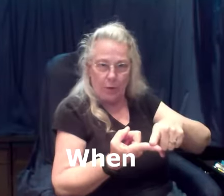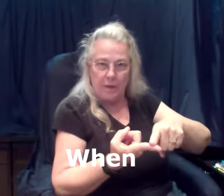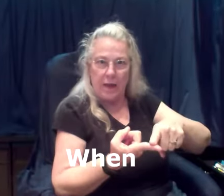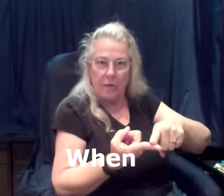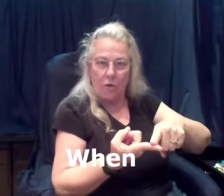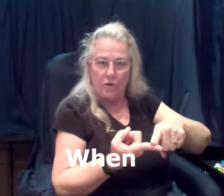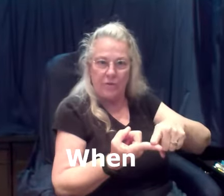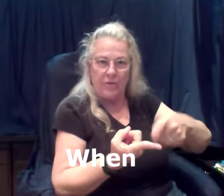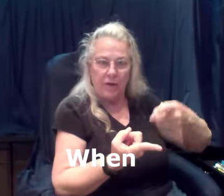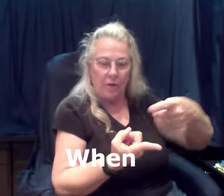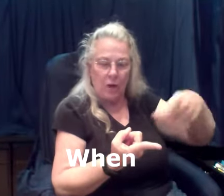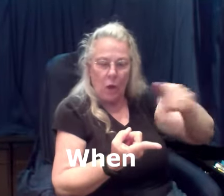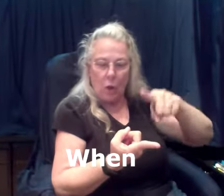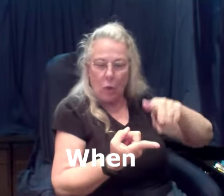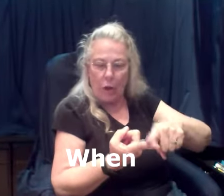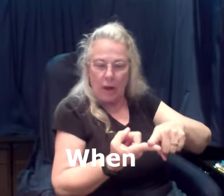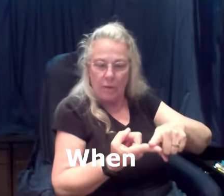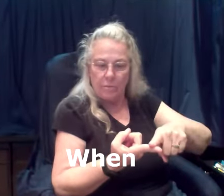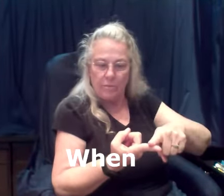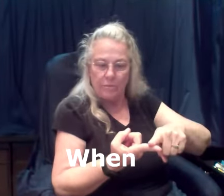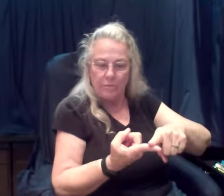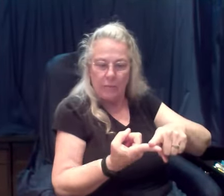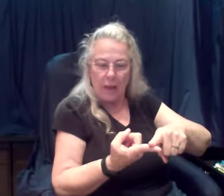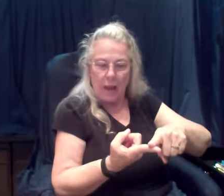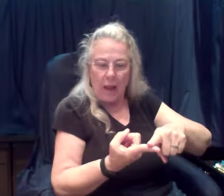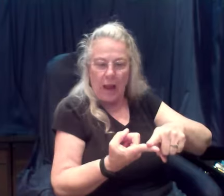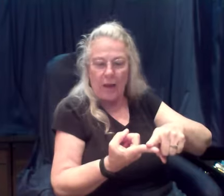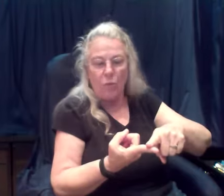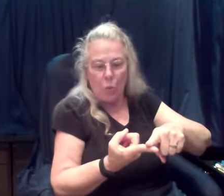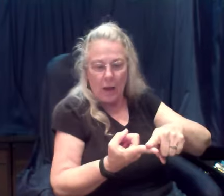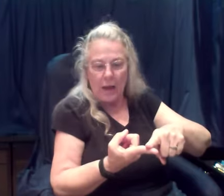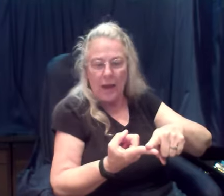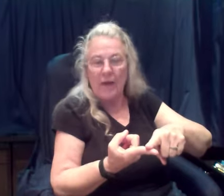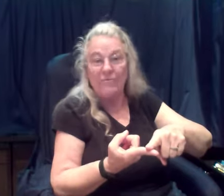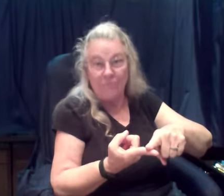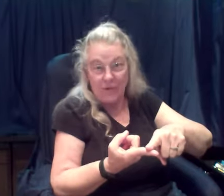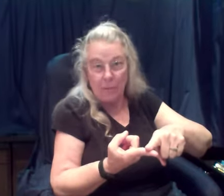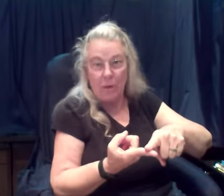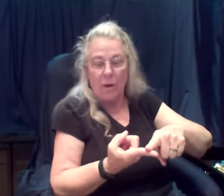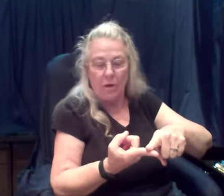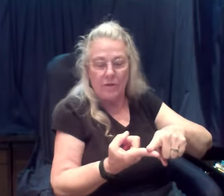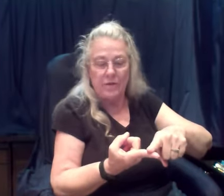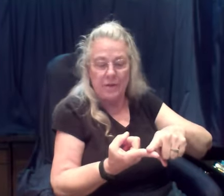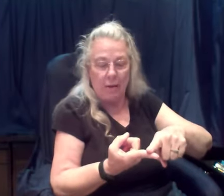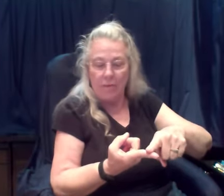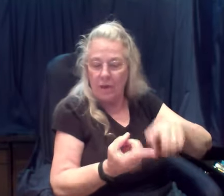down onto the finger. When. And weak and feeble are the same thing. It's